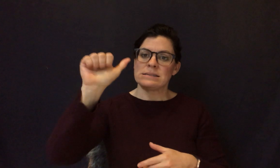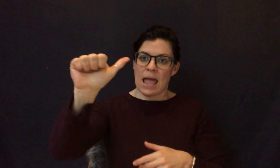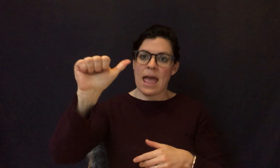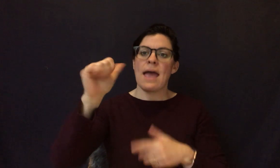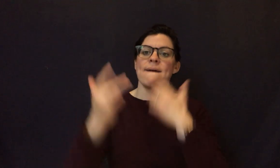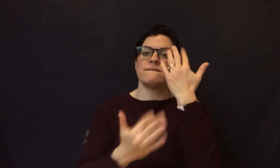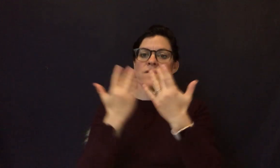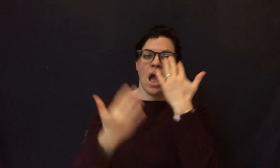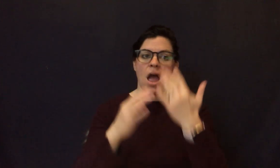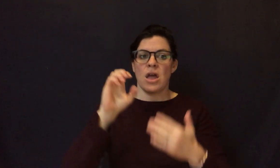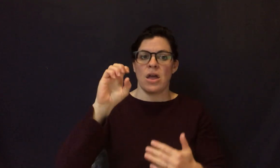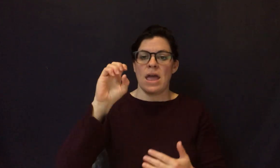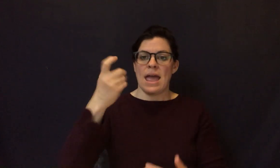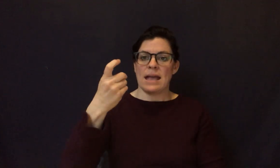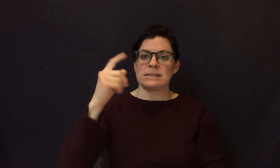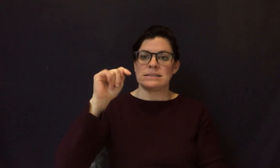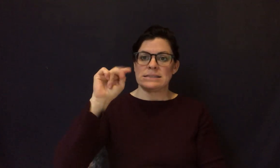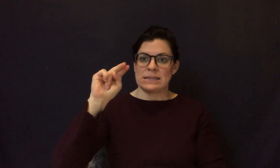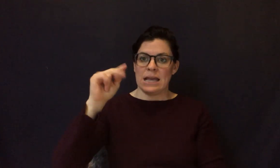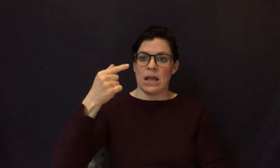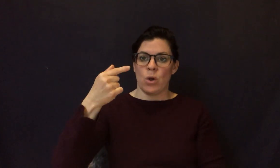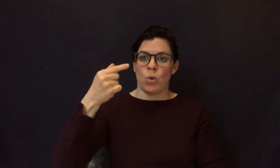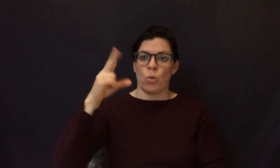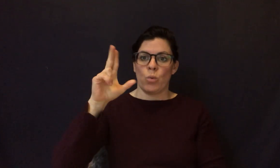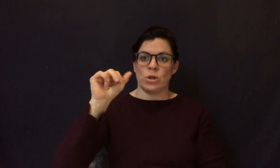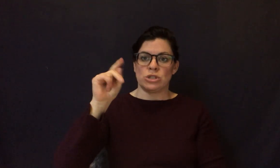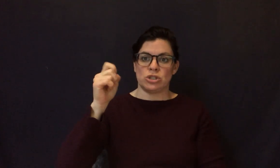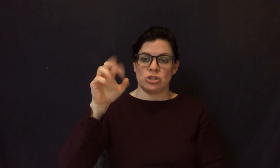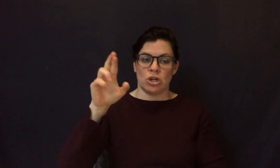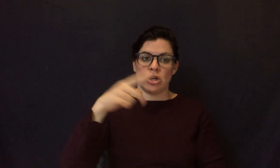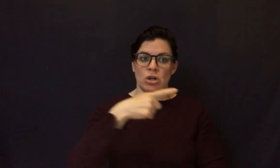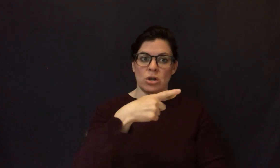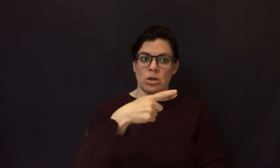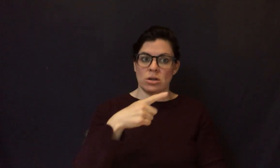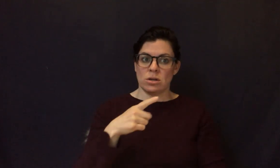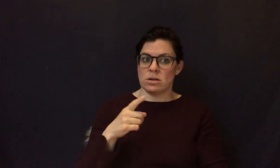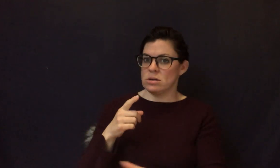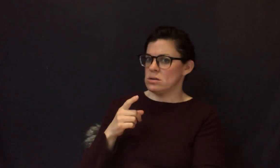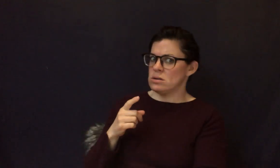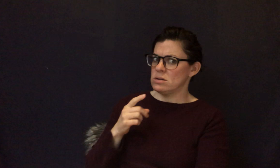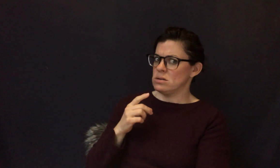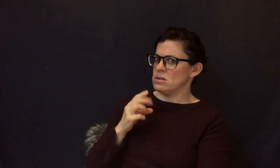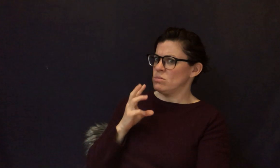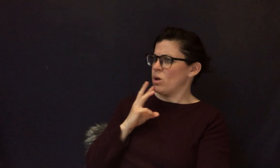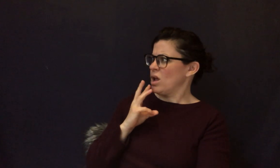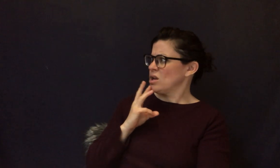Water. Water. You don't have water in your house, Sam? Oh yeah, that's nice.